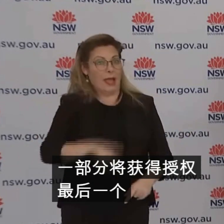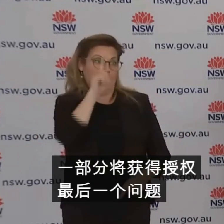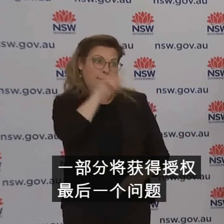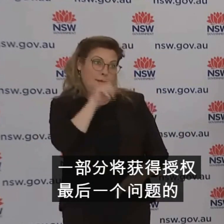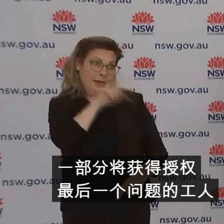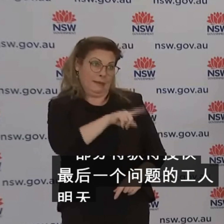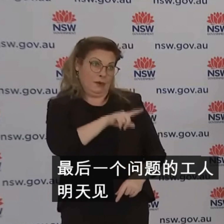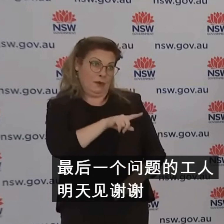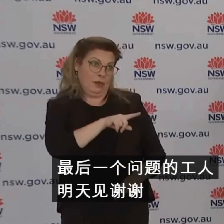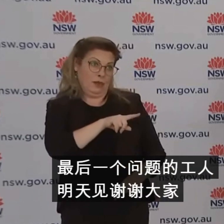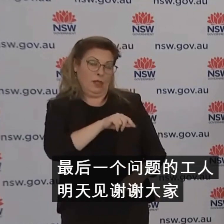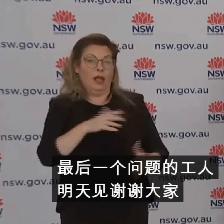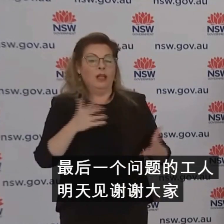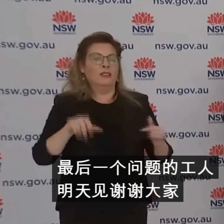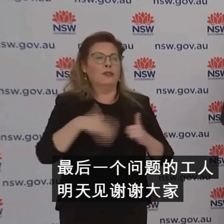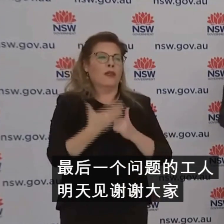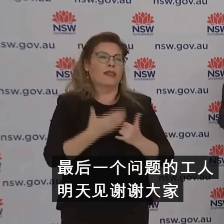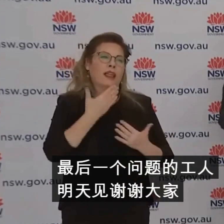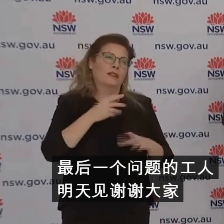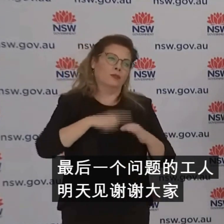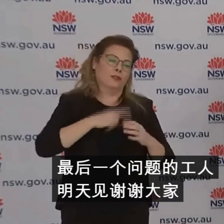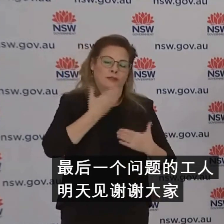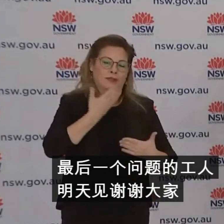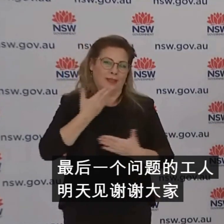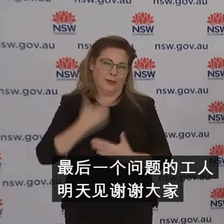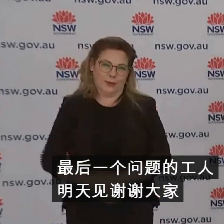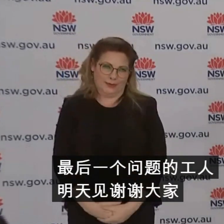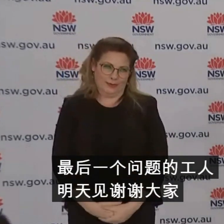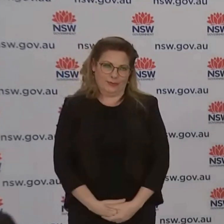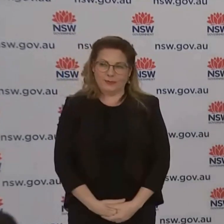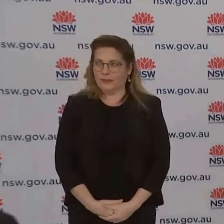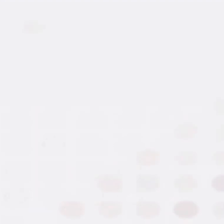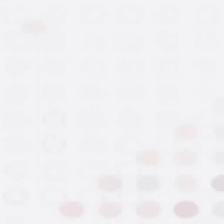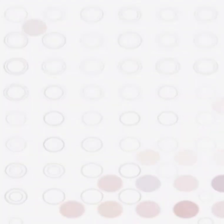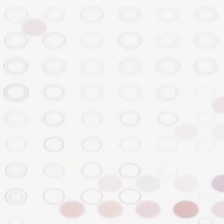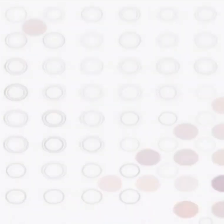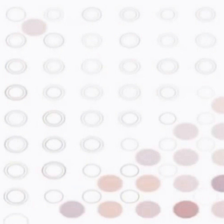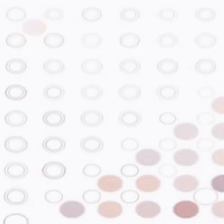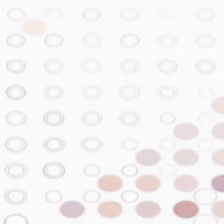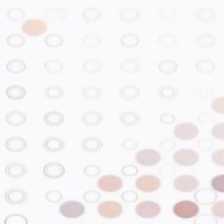That was the last question. See you tomorrow. Thanks, everybody. Thank you. Thank you. Thank you.